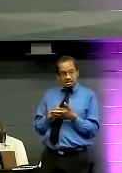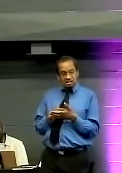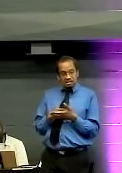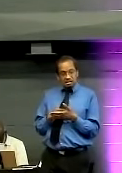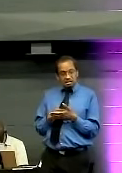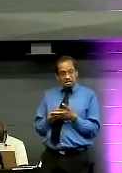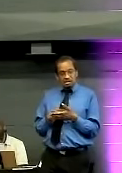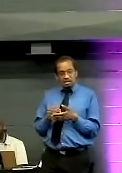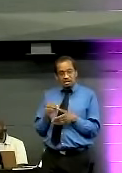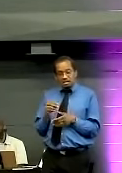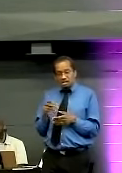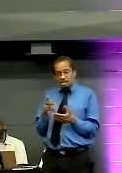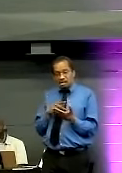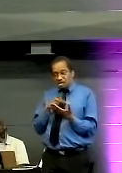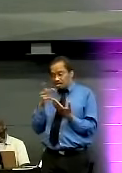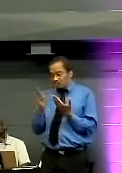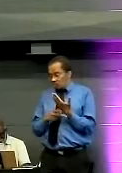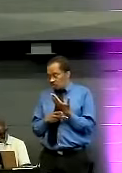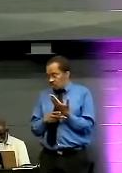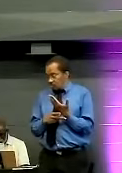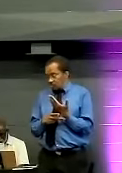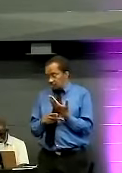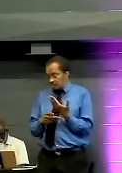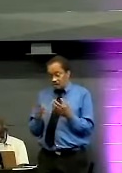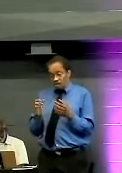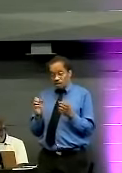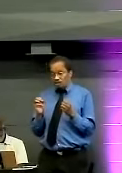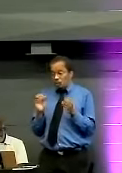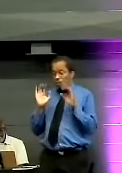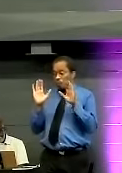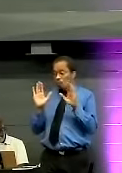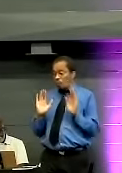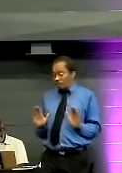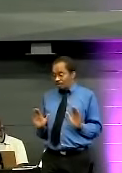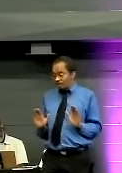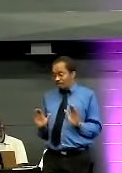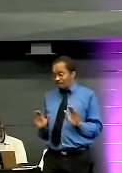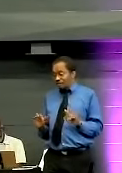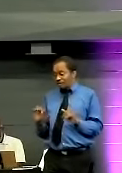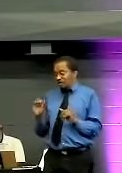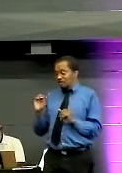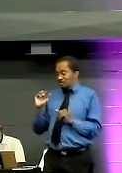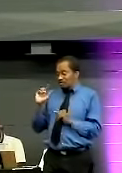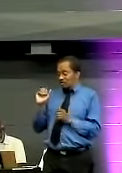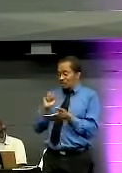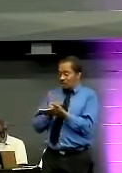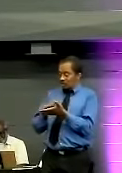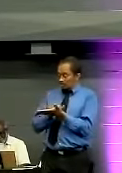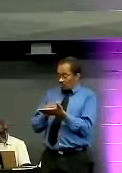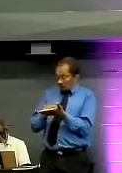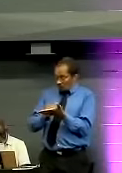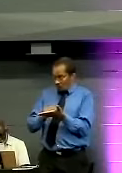laundry program. That was amazing. We got a chance to hit two laundromats, and we're going to be going back to them